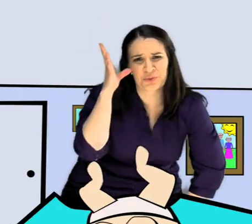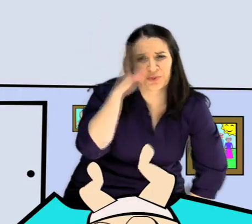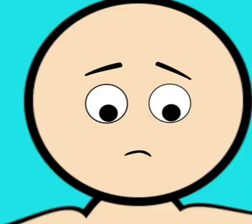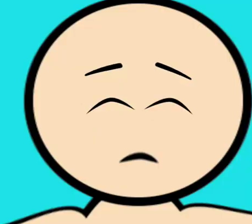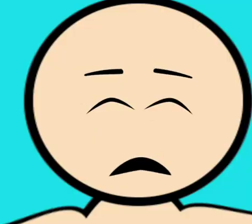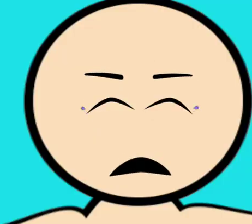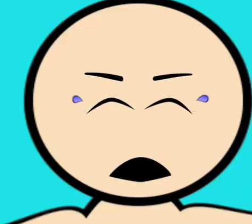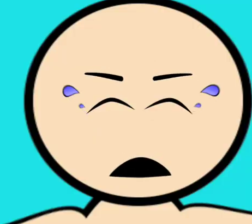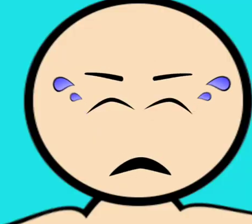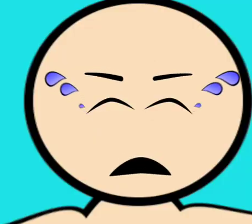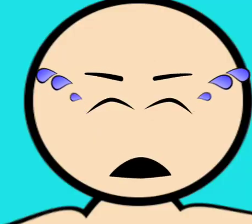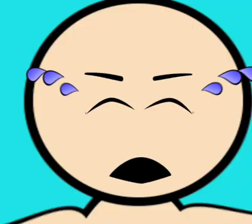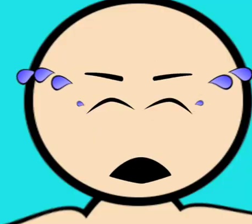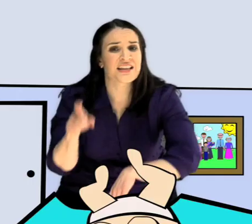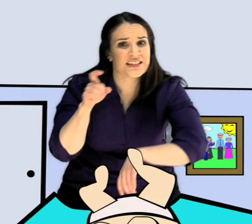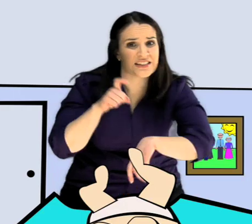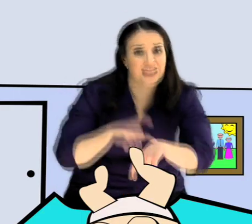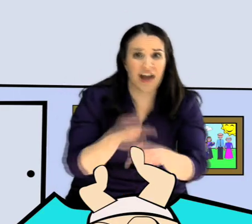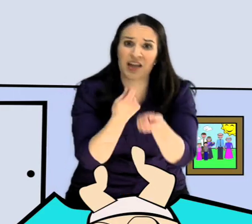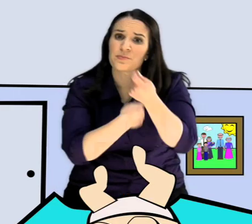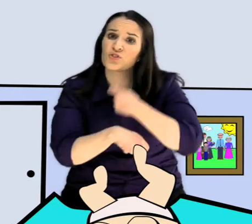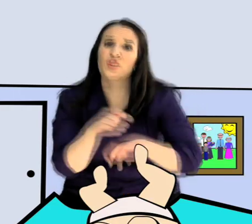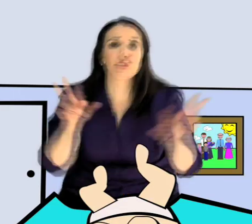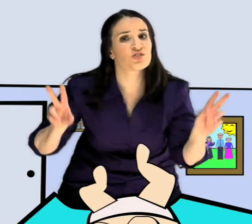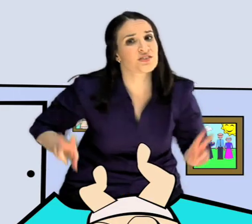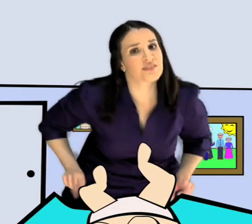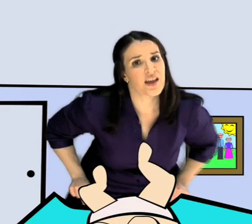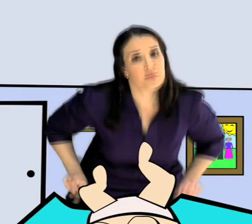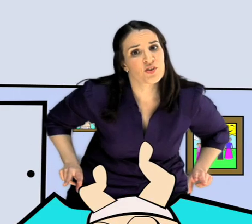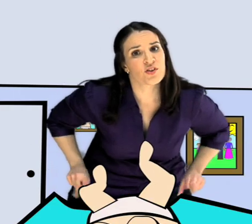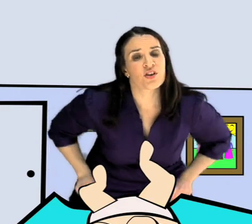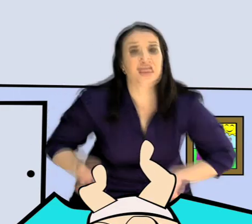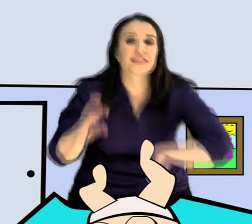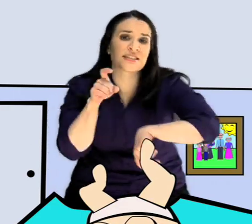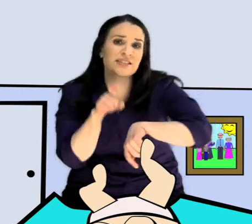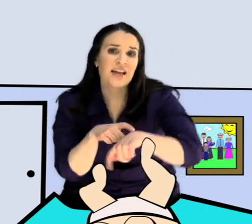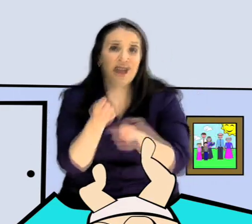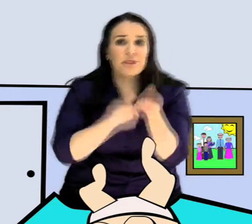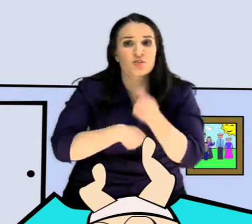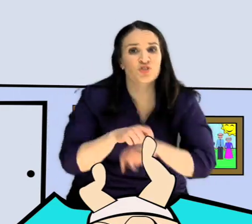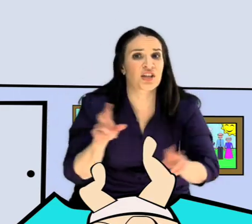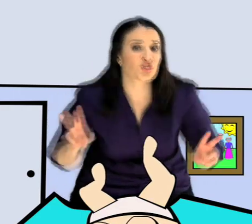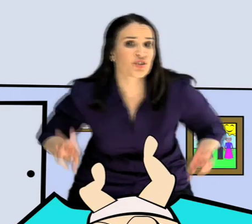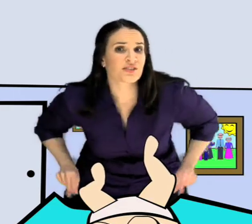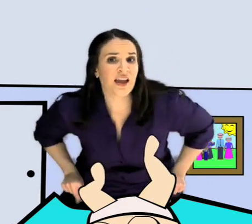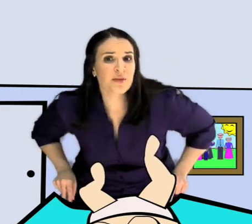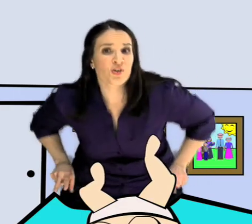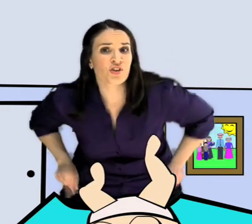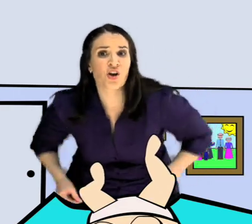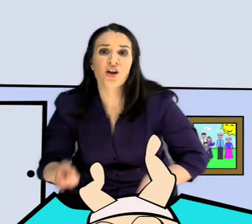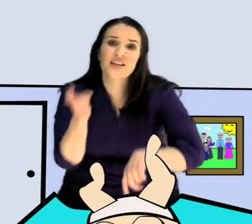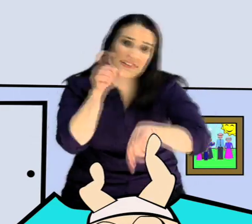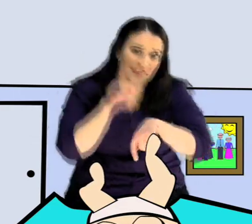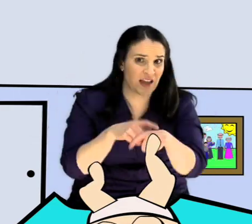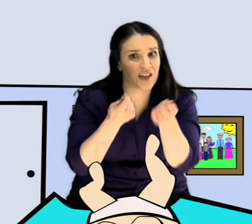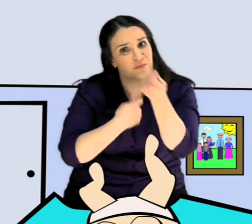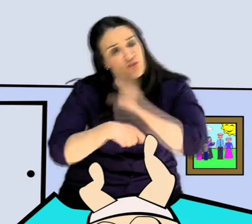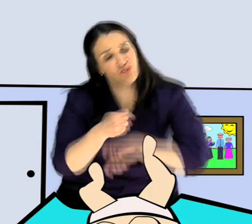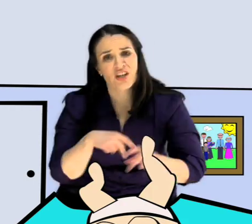full. It's time to change your diaper. It's time to change your diaper. Oh, it's time to